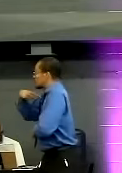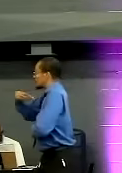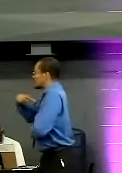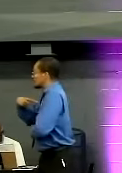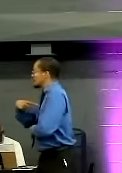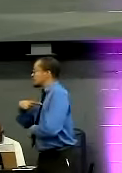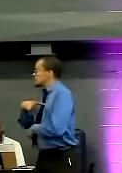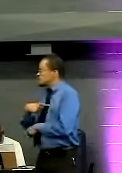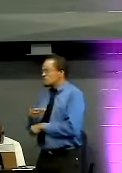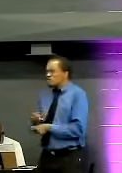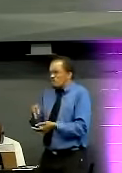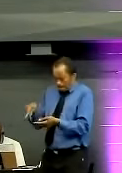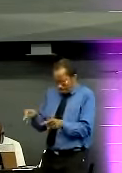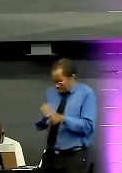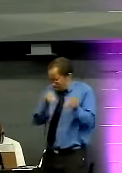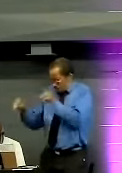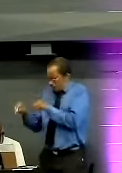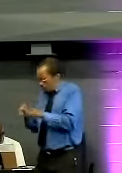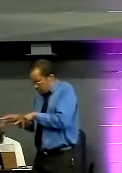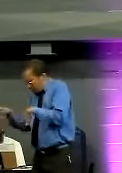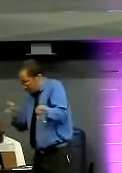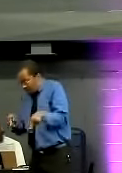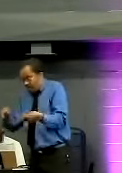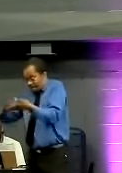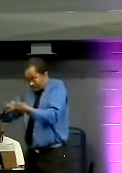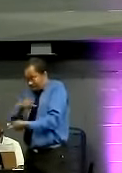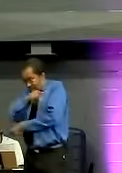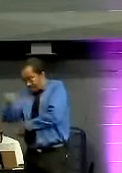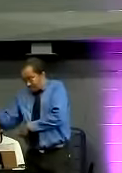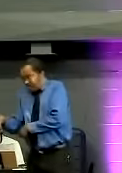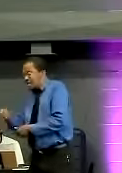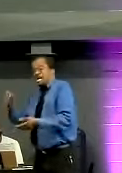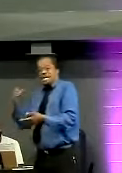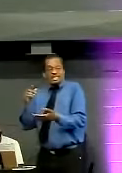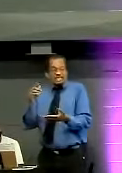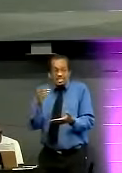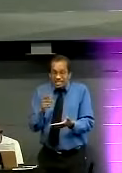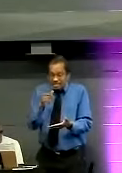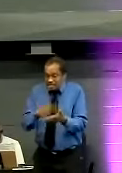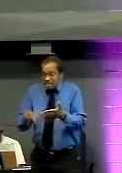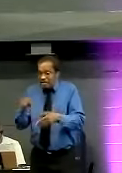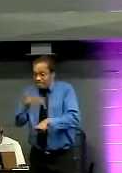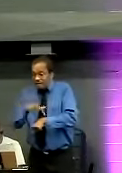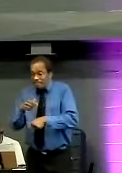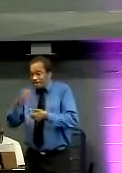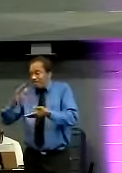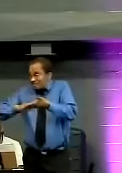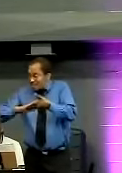You hopped around. I forgive you. Sometimes you just gotta forgive yourself.